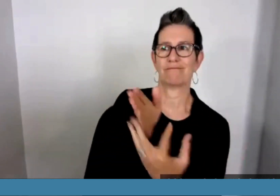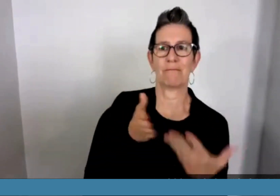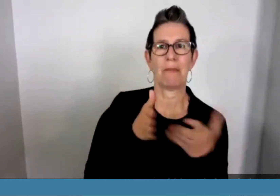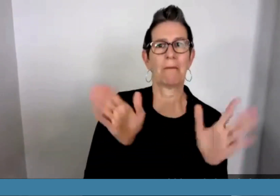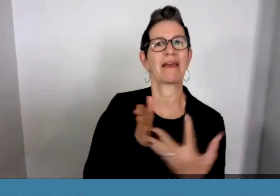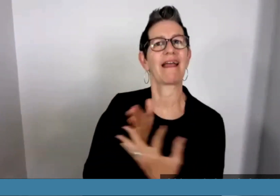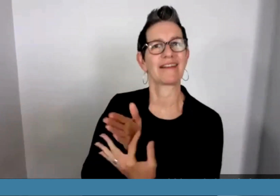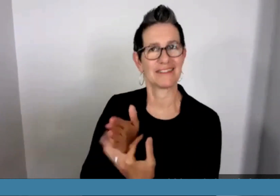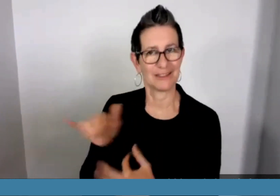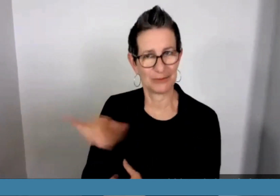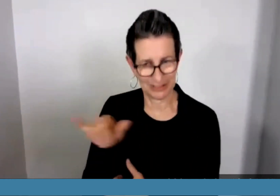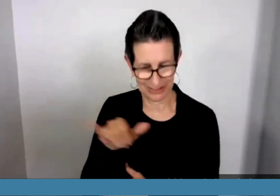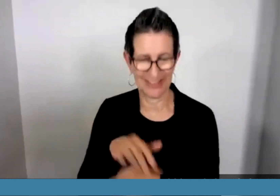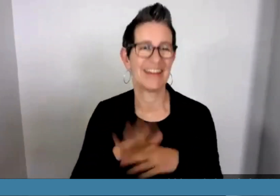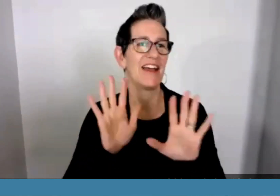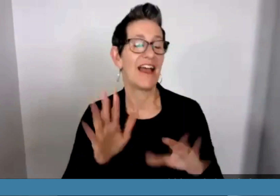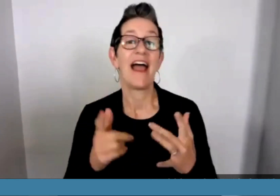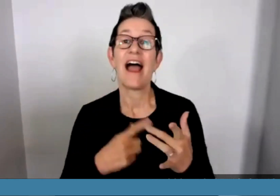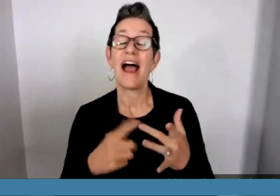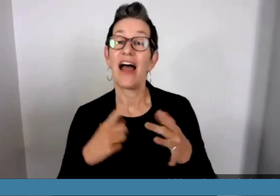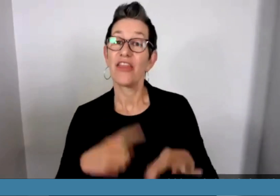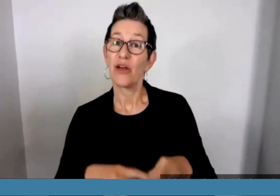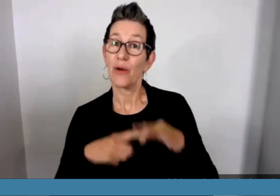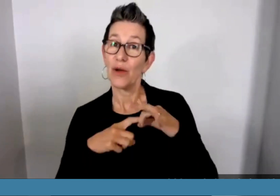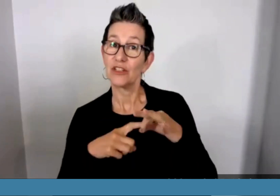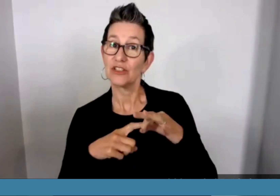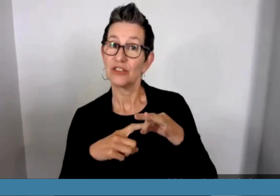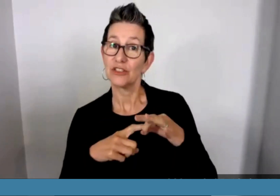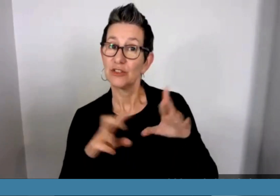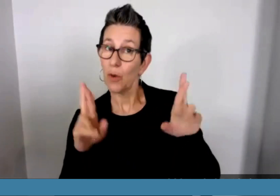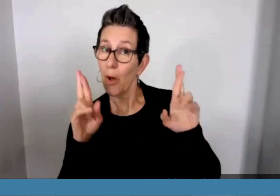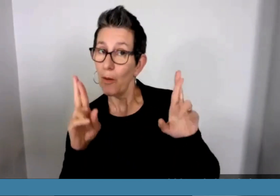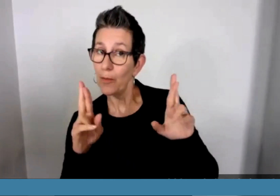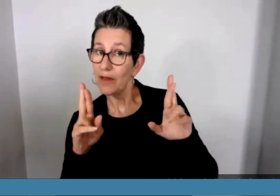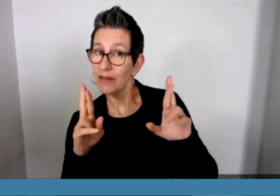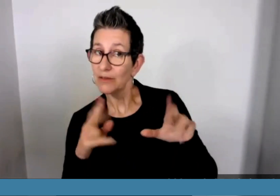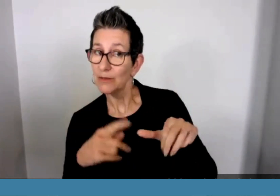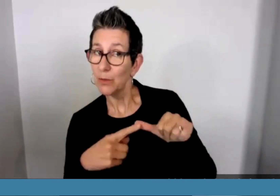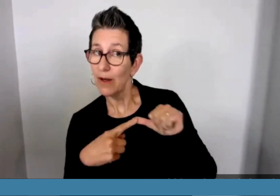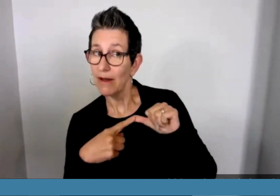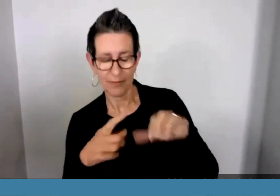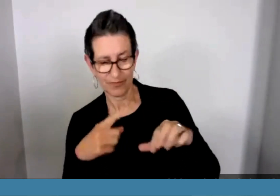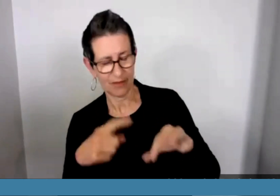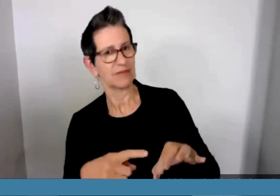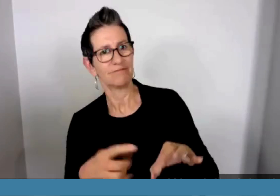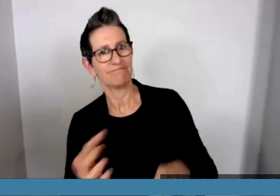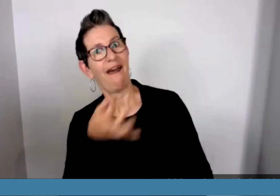Are there any other questions that people were hoping to ask this afternoon or morning if you're not in